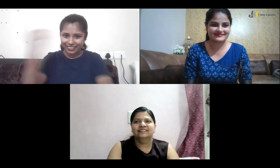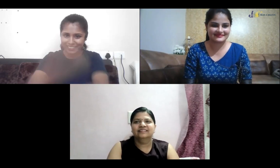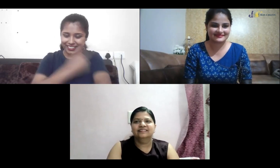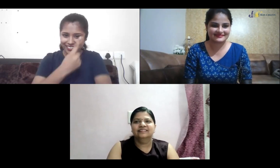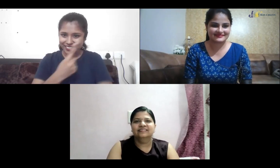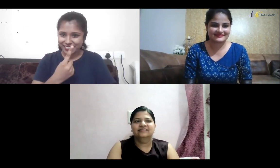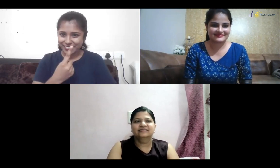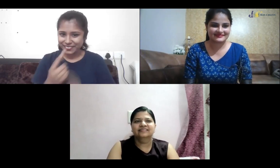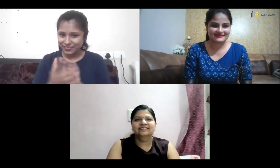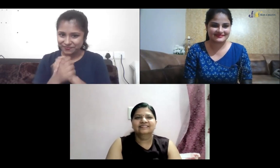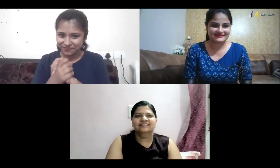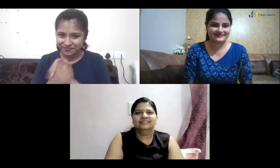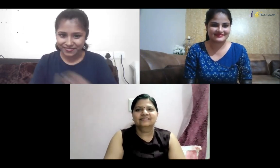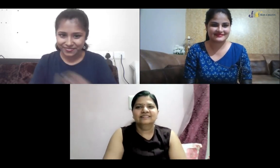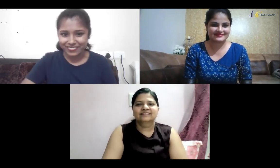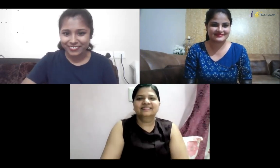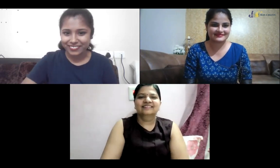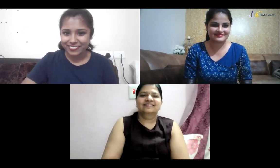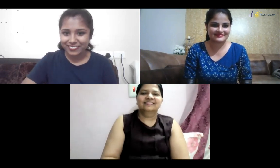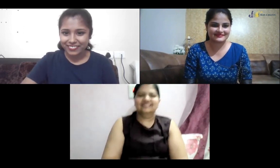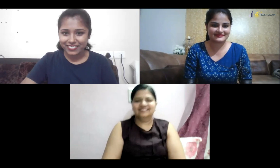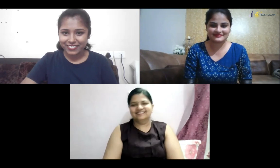Hello. Happy Women's Day.